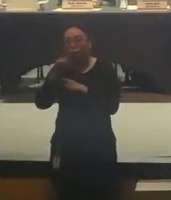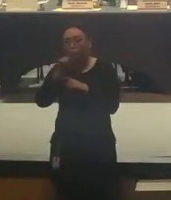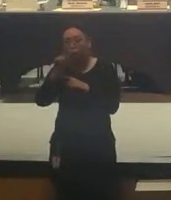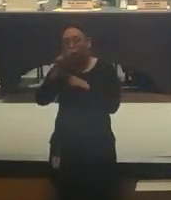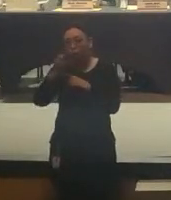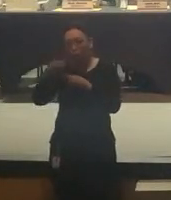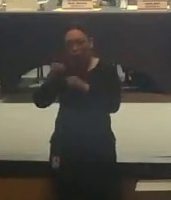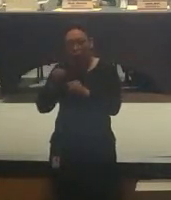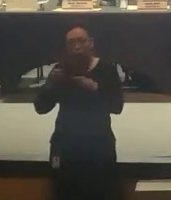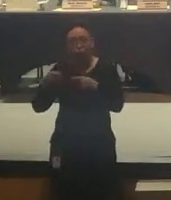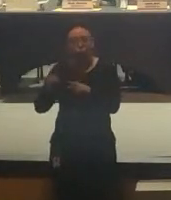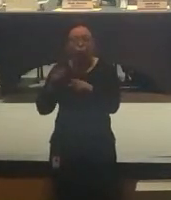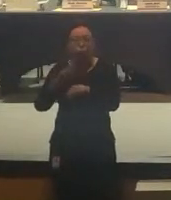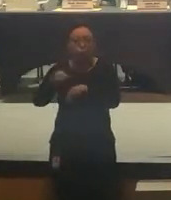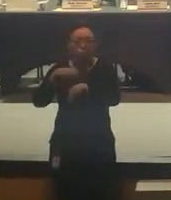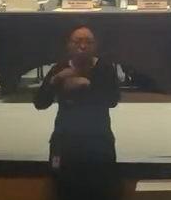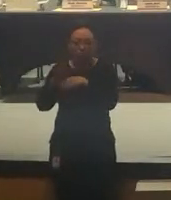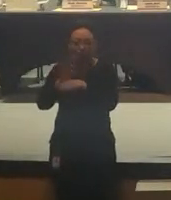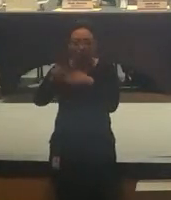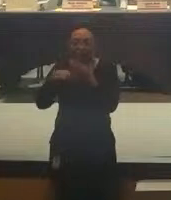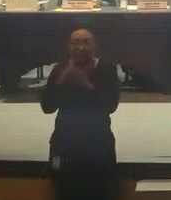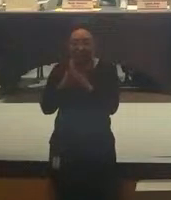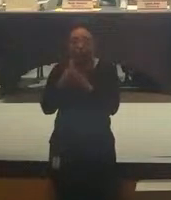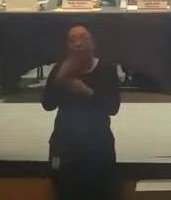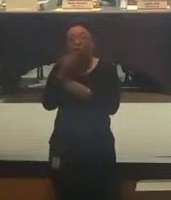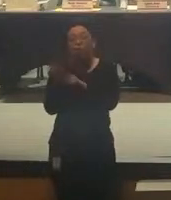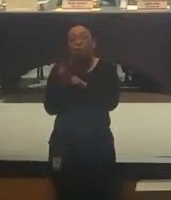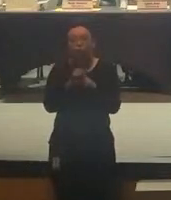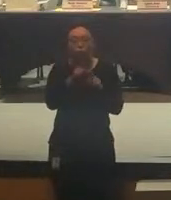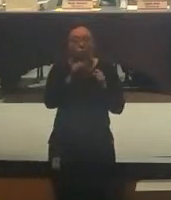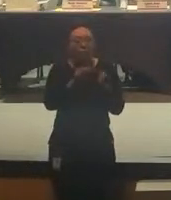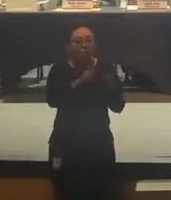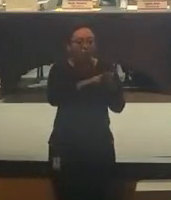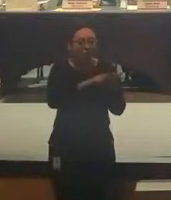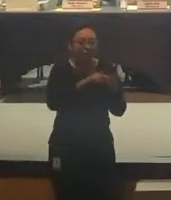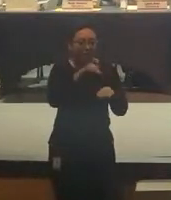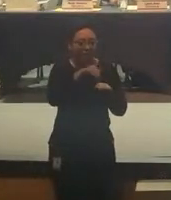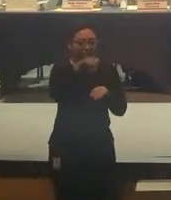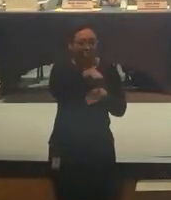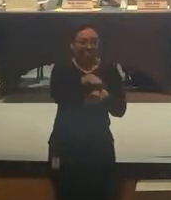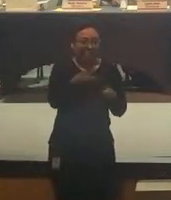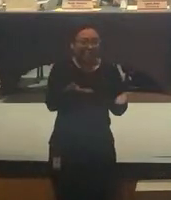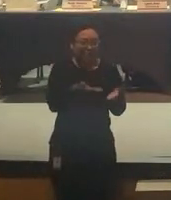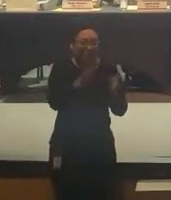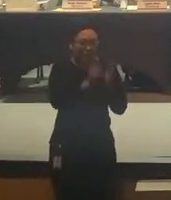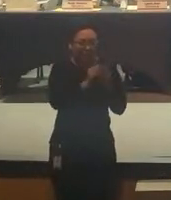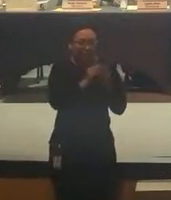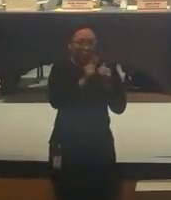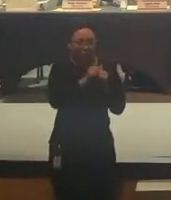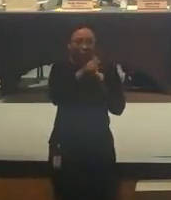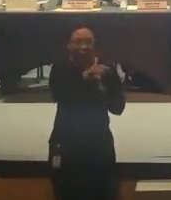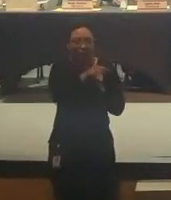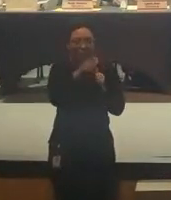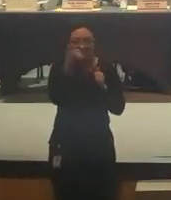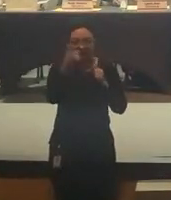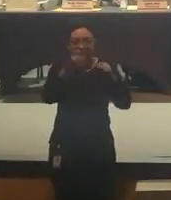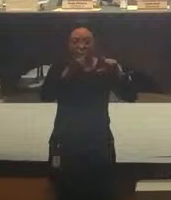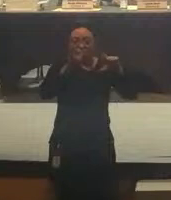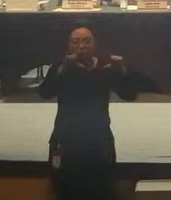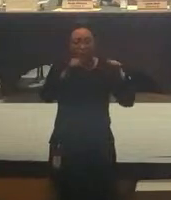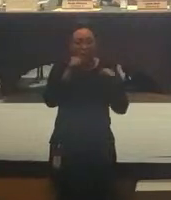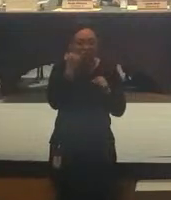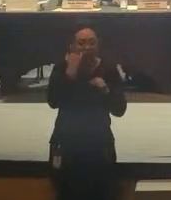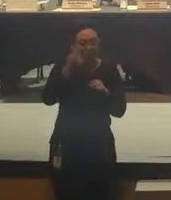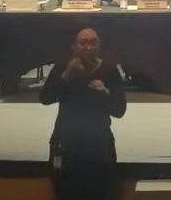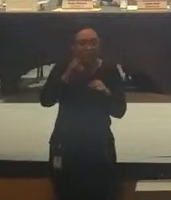office during regular business hours. Alternatively, you may sign up at this meeting with these said yellow cards, if you